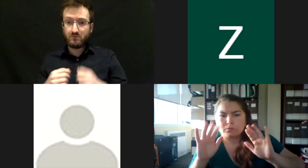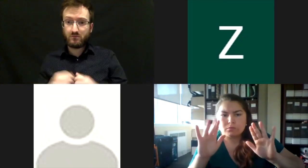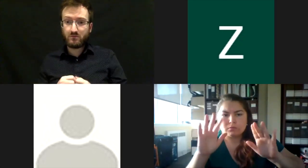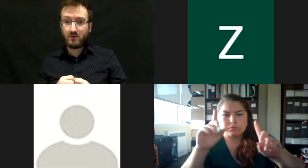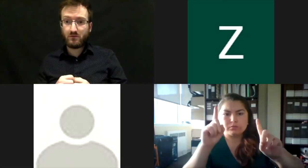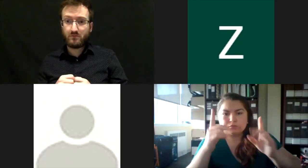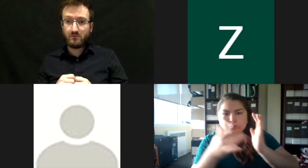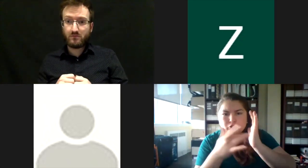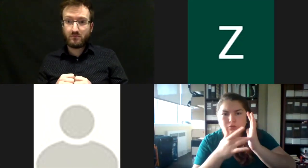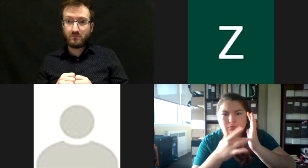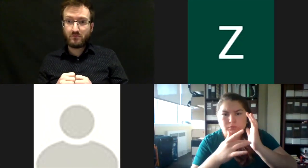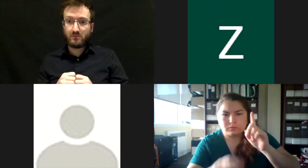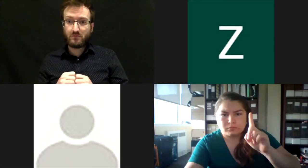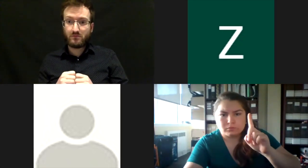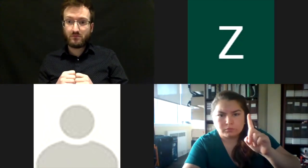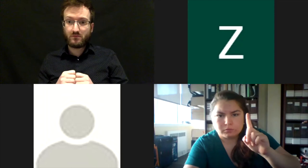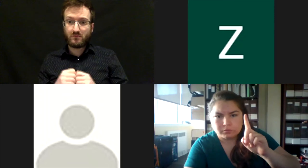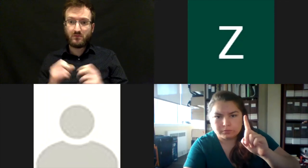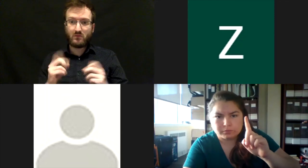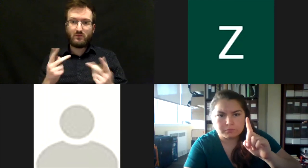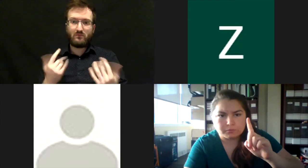Are we having some technical issues?